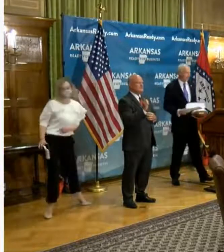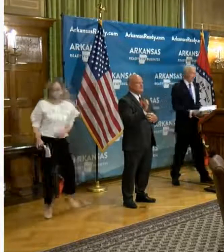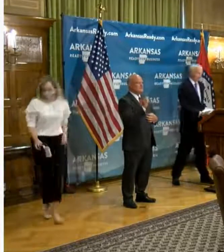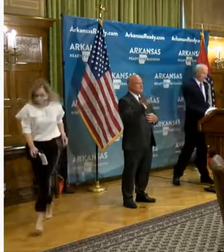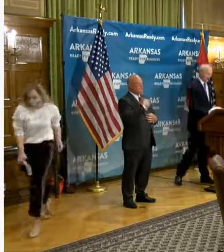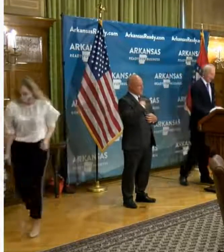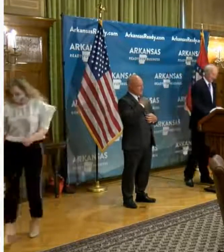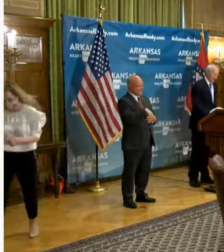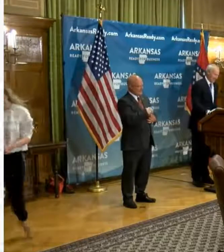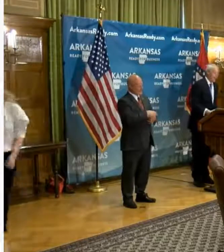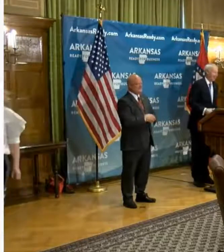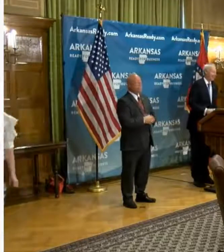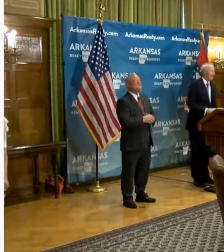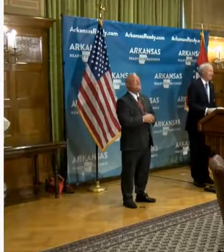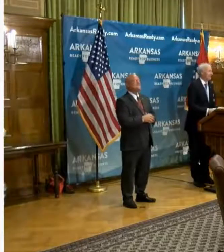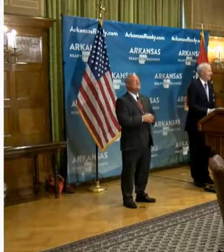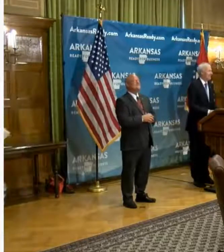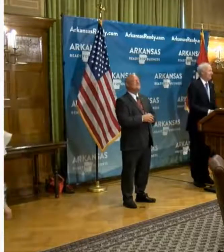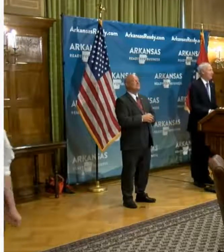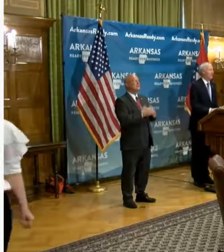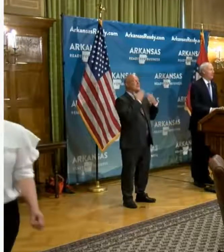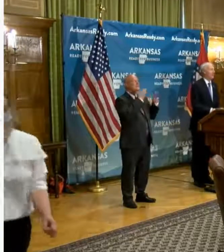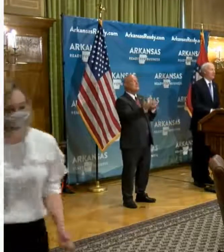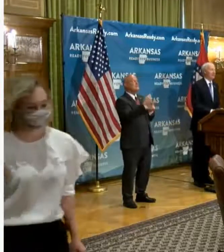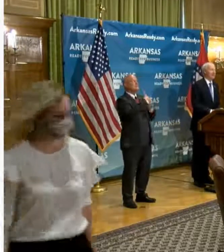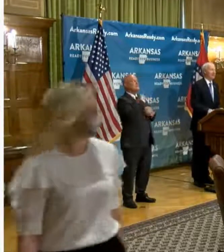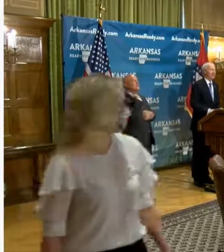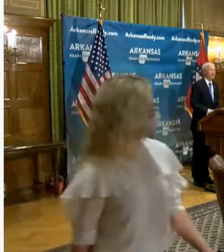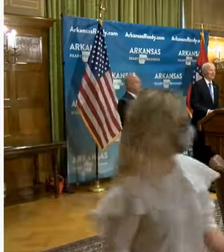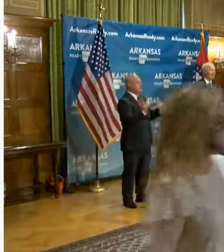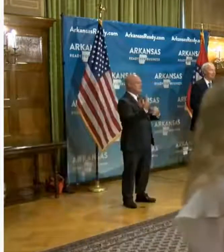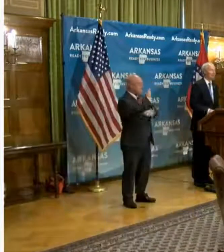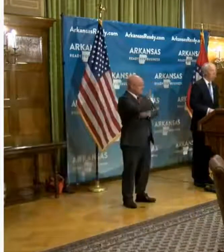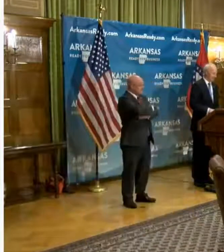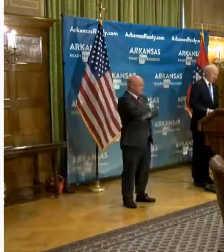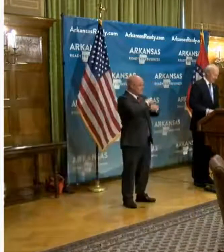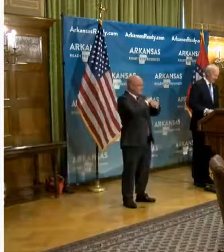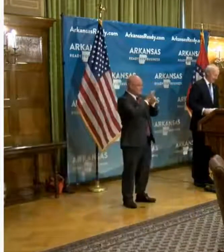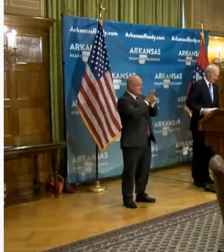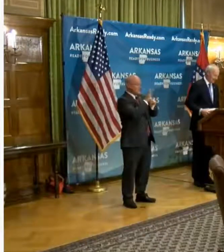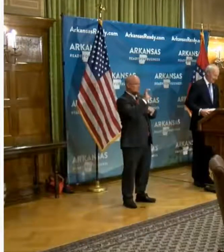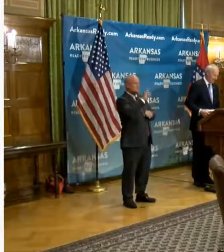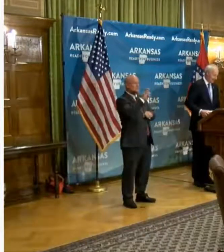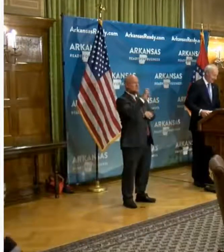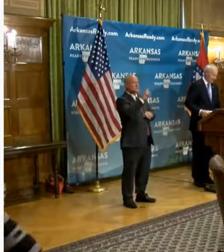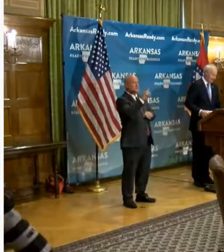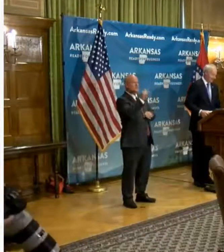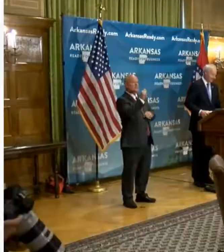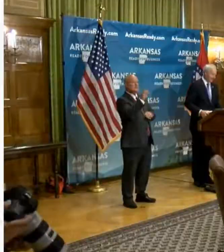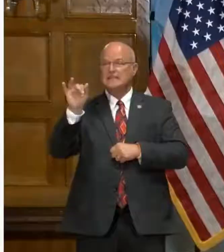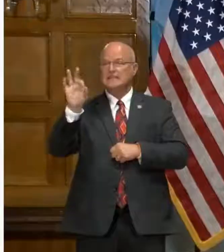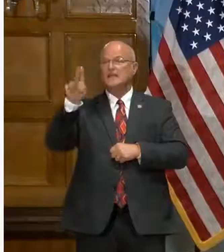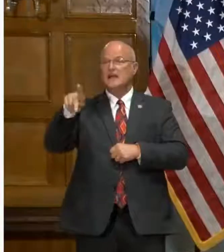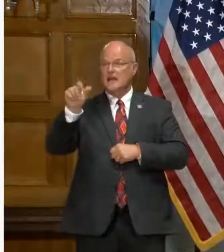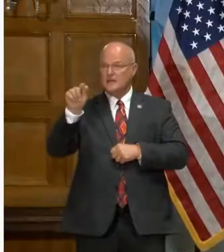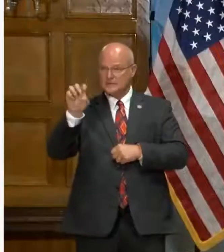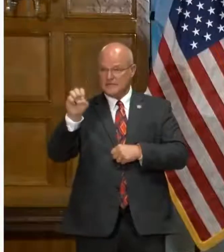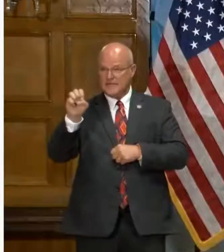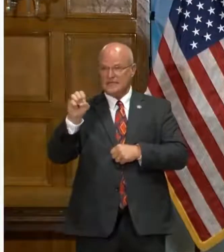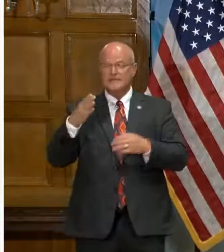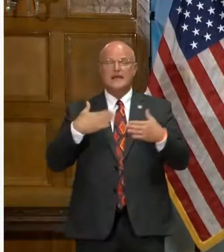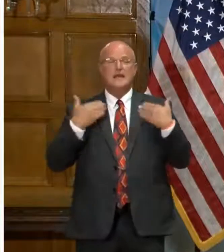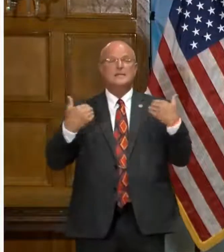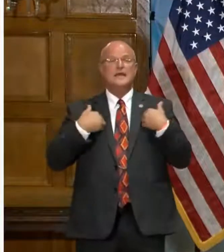had to have this. Thank you for joining me for today's COVID-19 daily update. I'm pleased to be